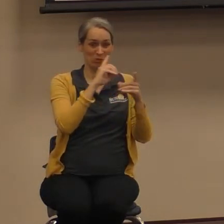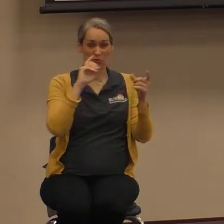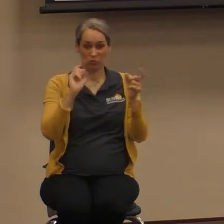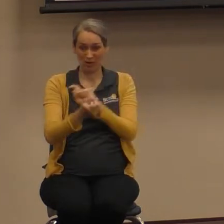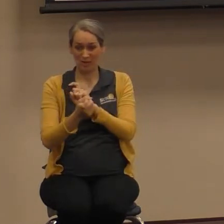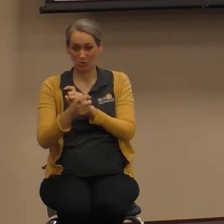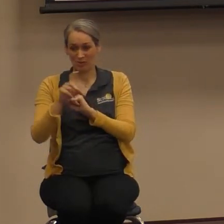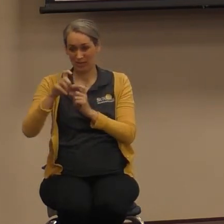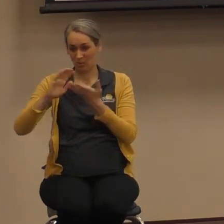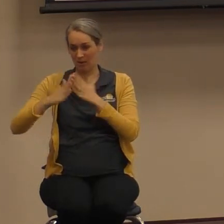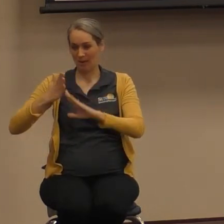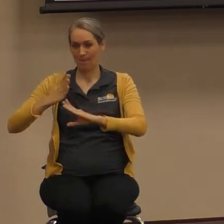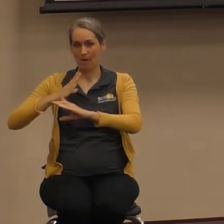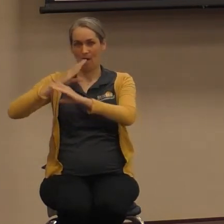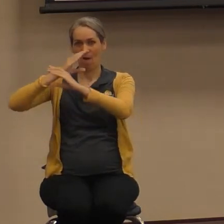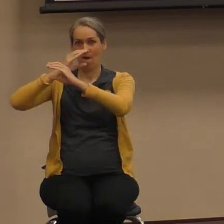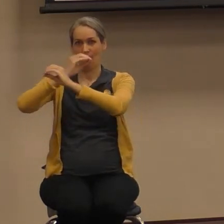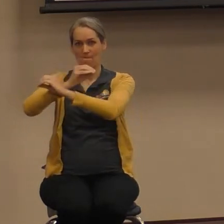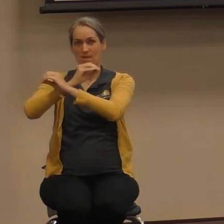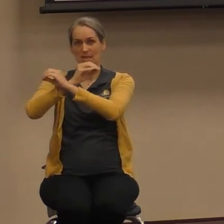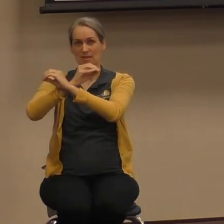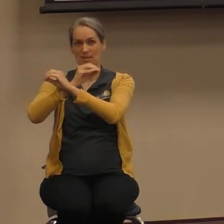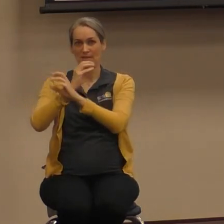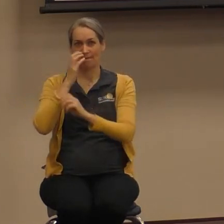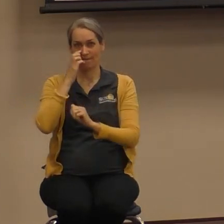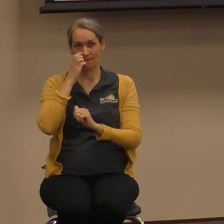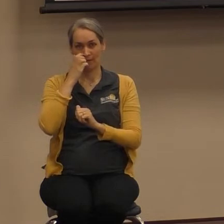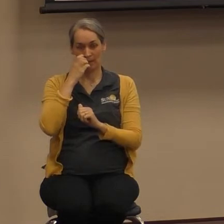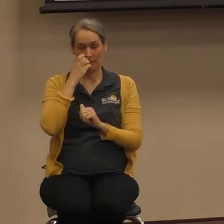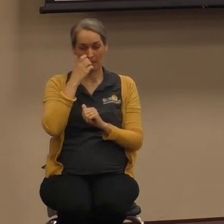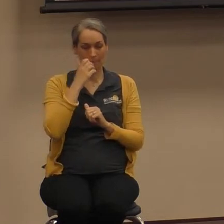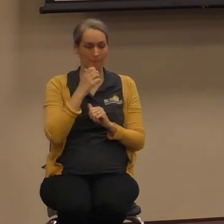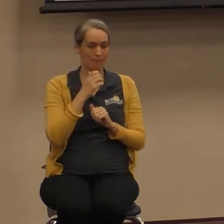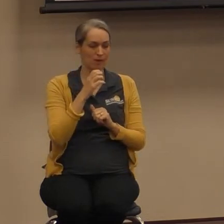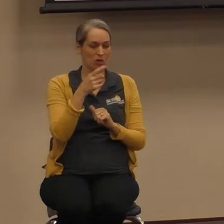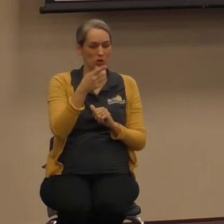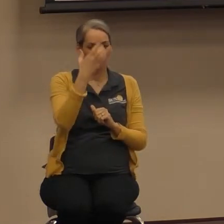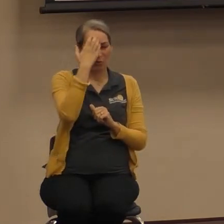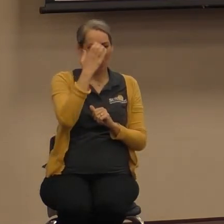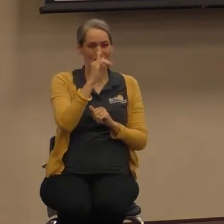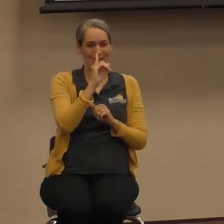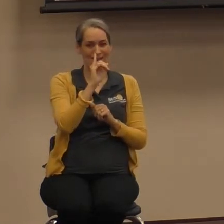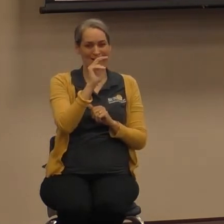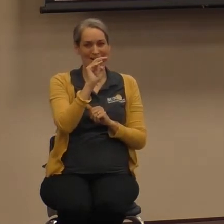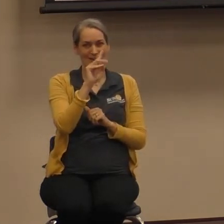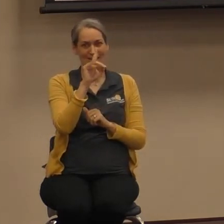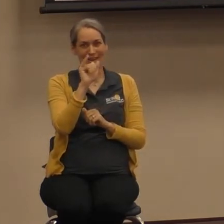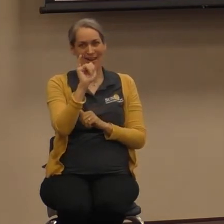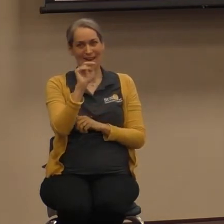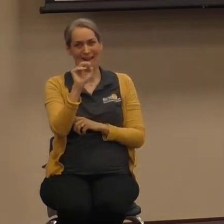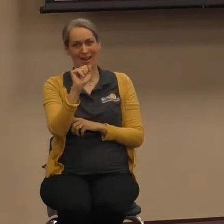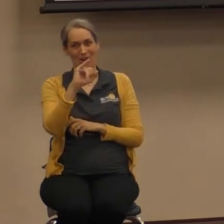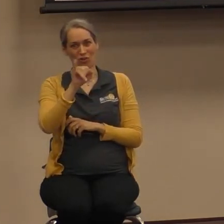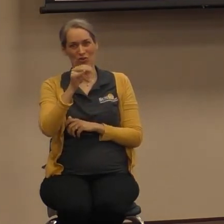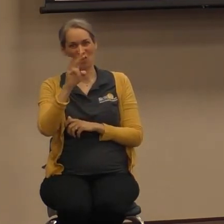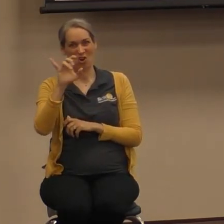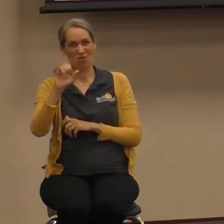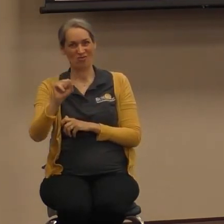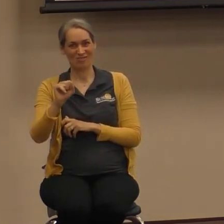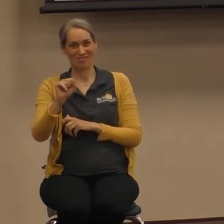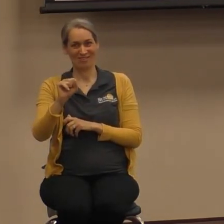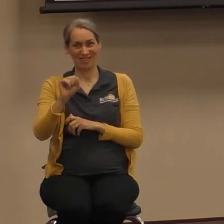defending ourselves against porn and like, the boulder's going to get me, the Indiana Jones, right? The boulder's going to get me and I'm running for my life. We could either do